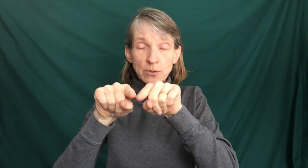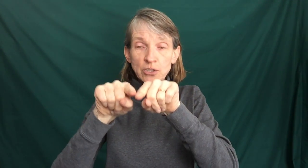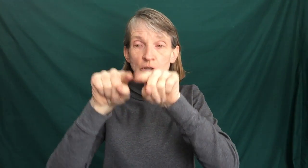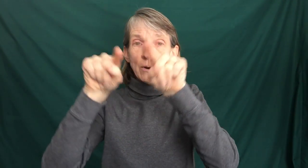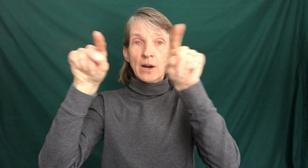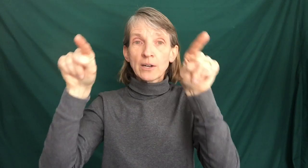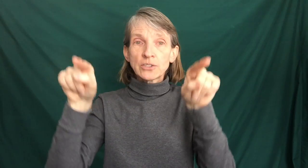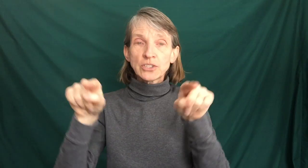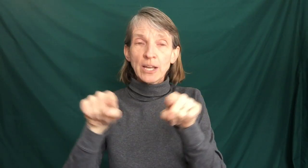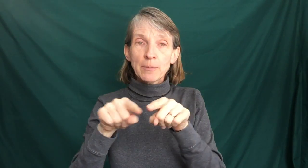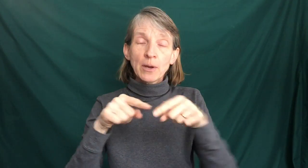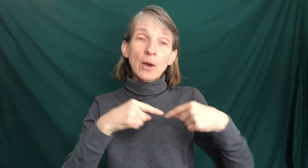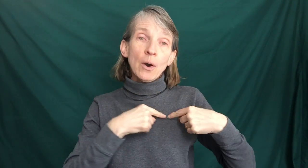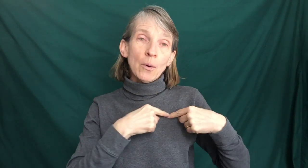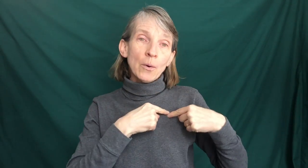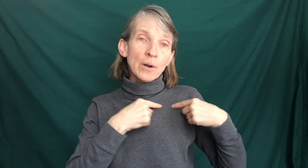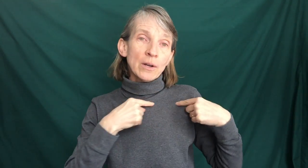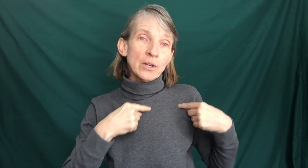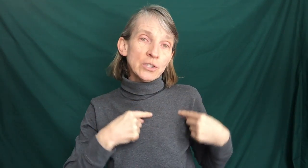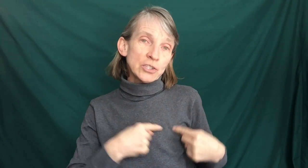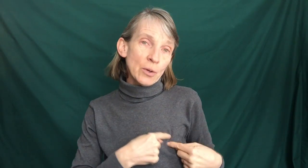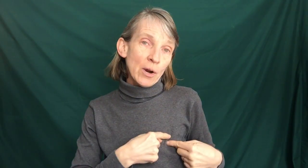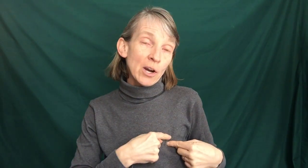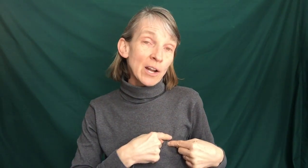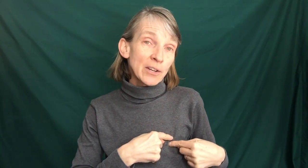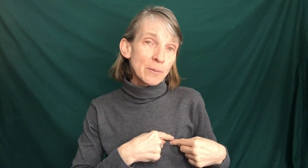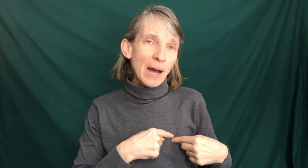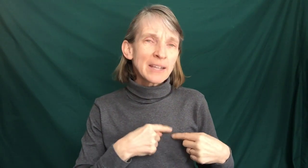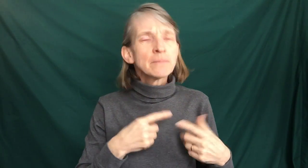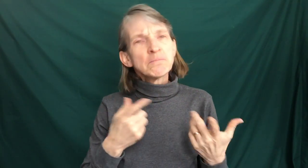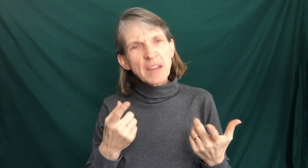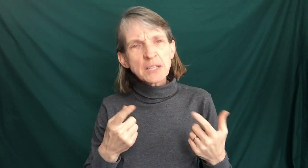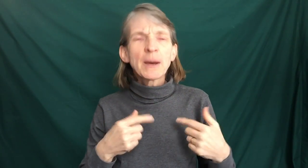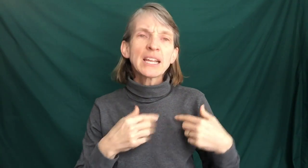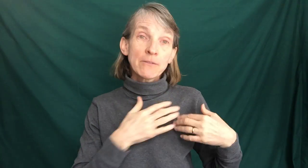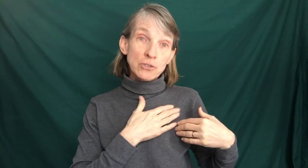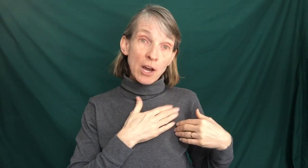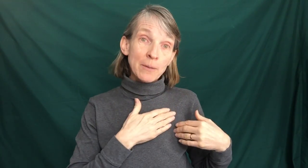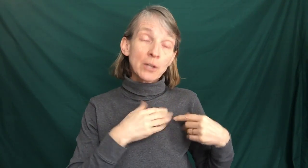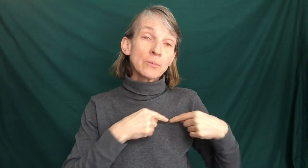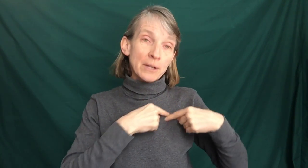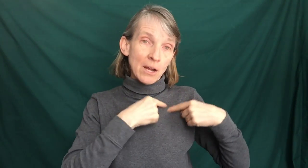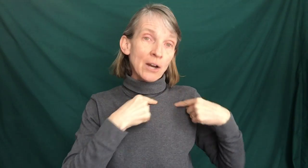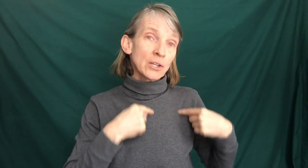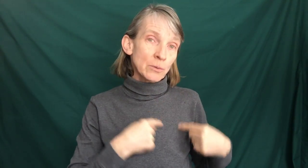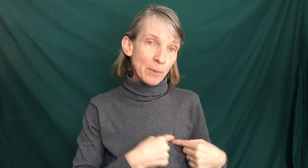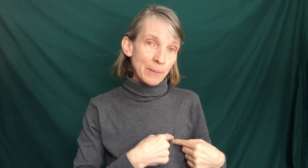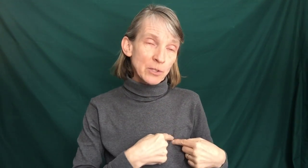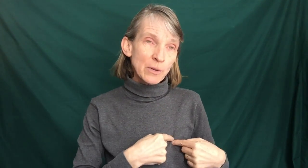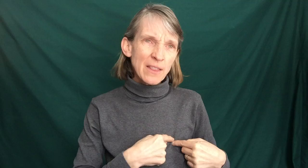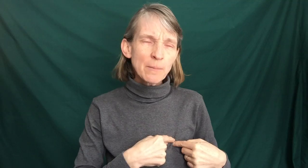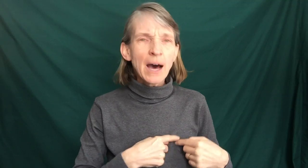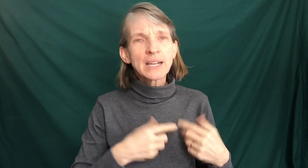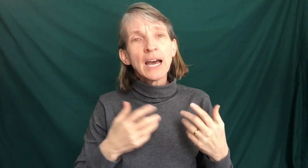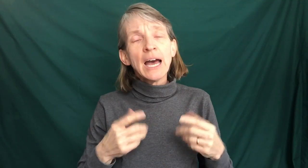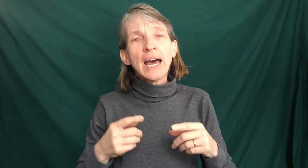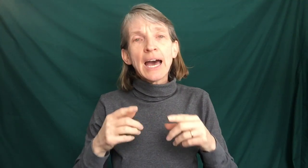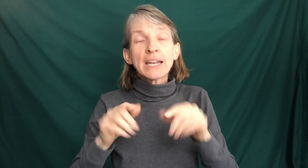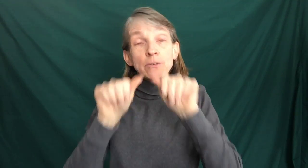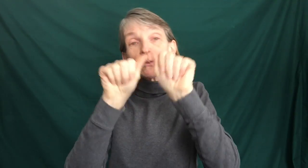can show a heart shape or show a heart on your body. And depending, if you're talking about your real heart, you would probably do it on the body. And if it was